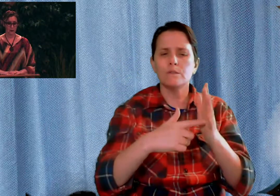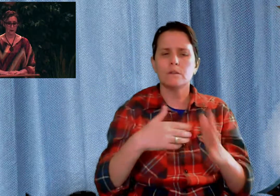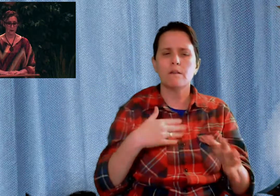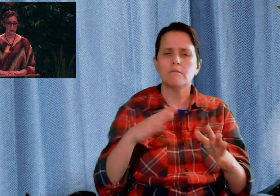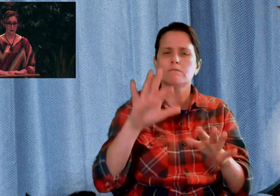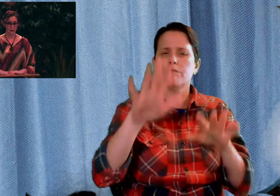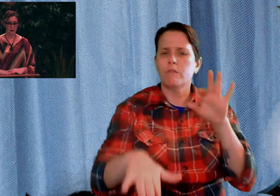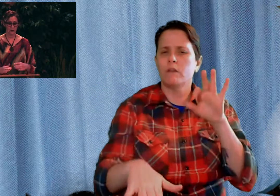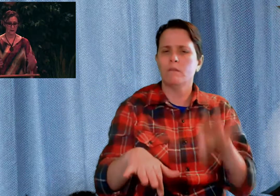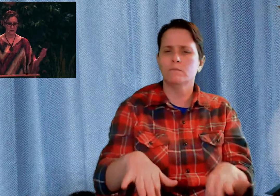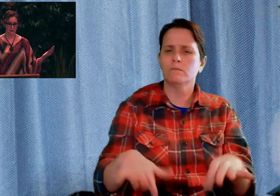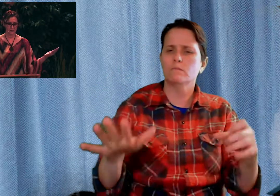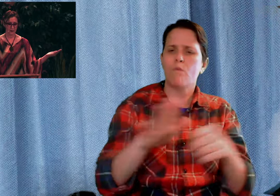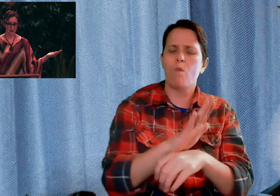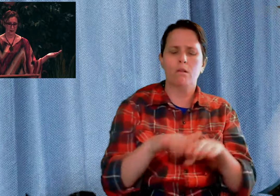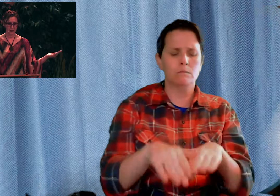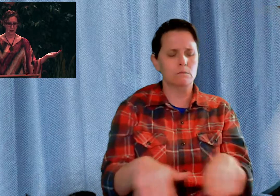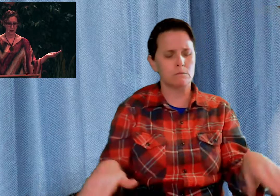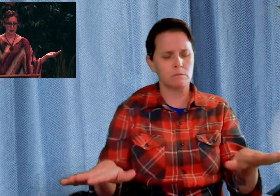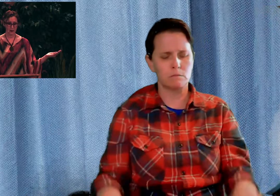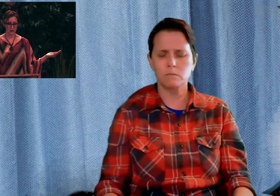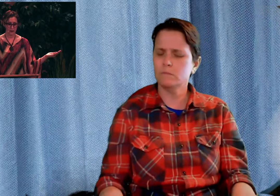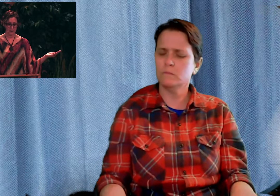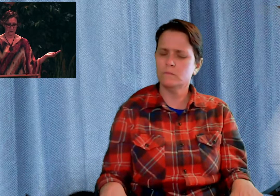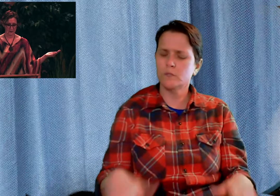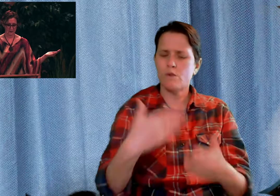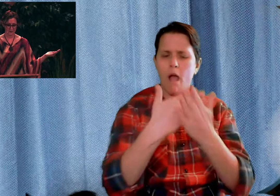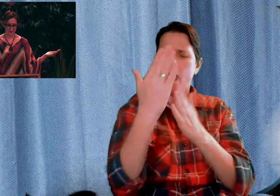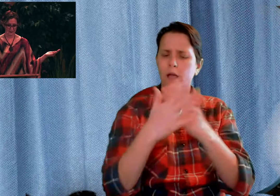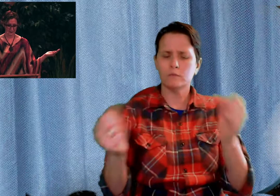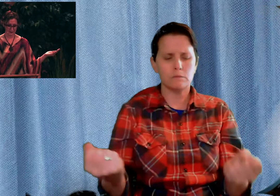Open your palms. Become aware of them.